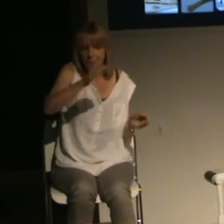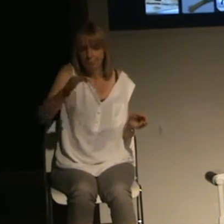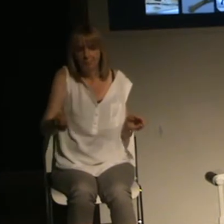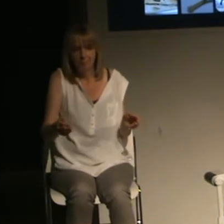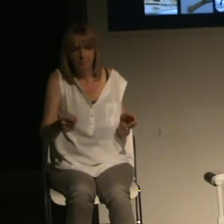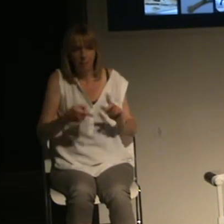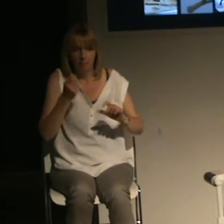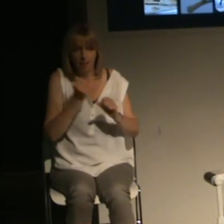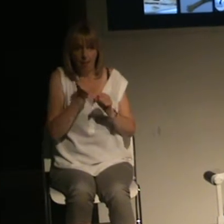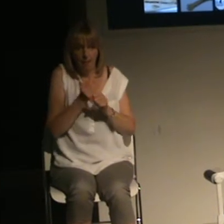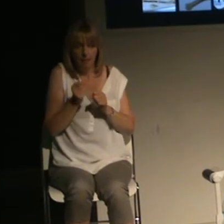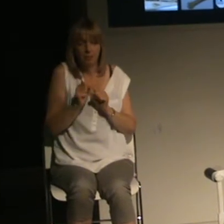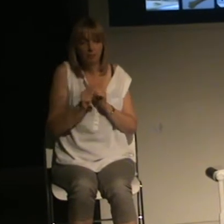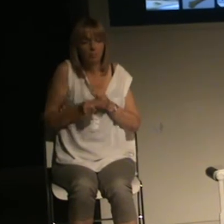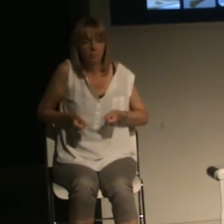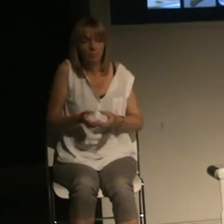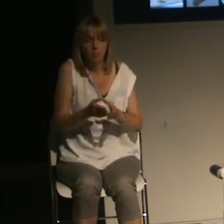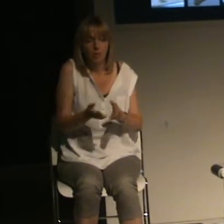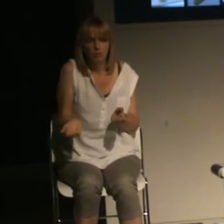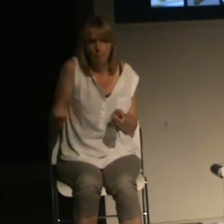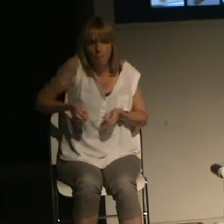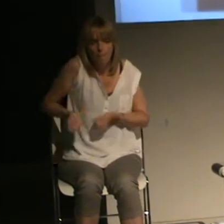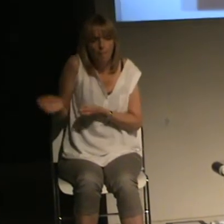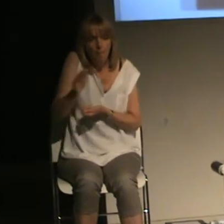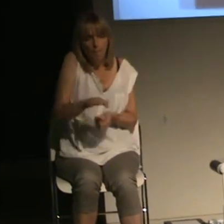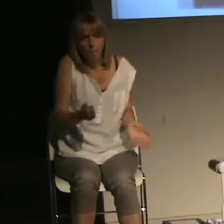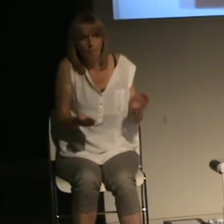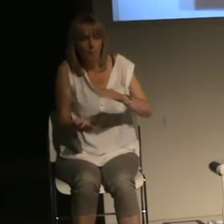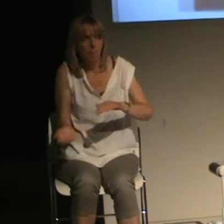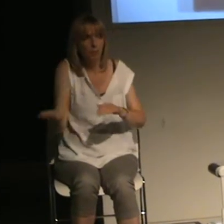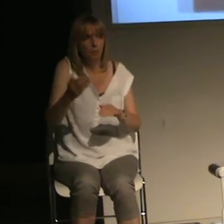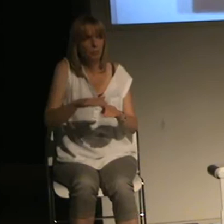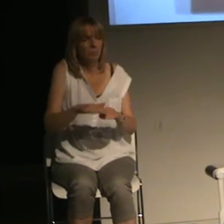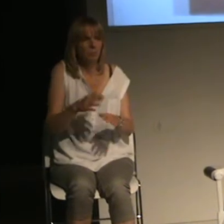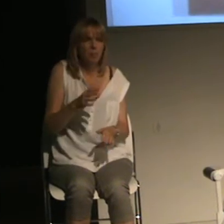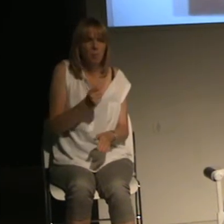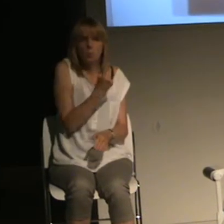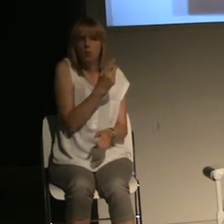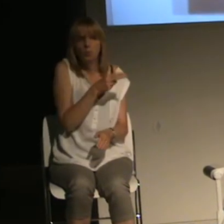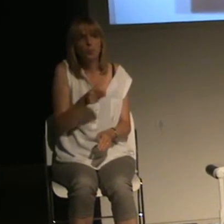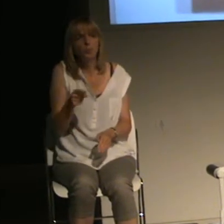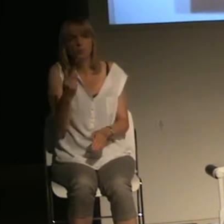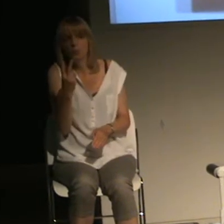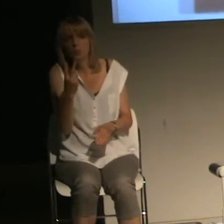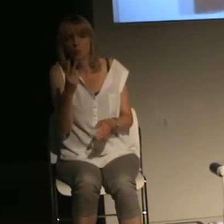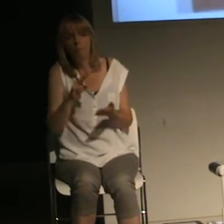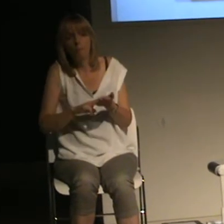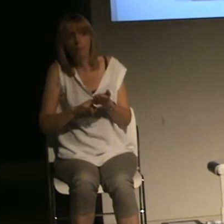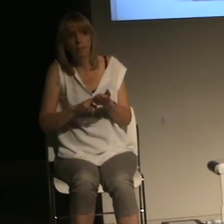and she buries them. And I think they take something like 1 month to 2 months, something like that, to